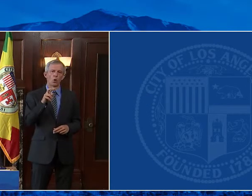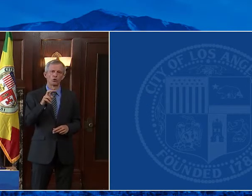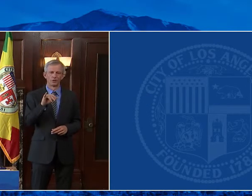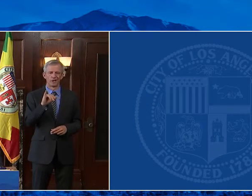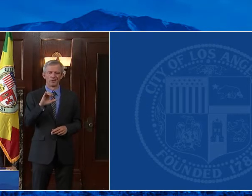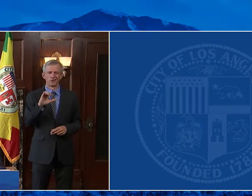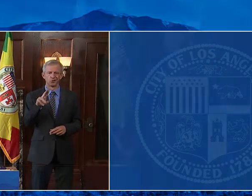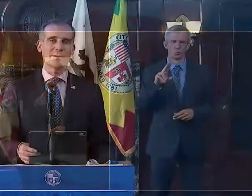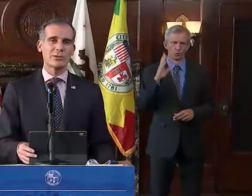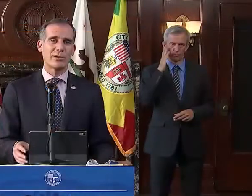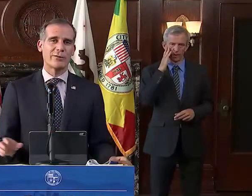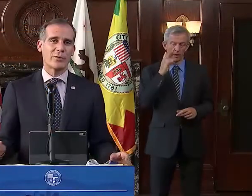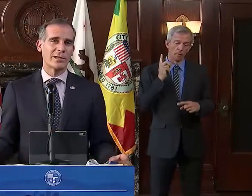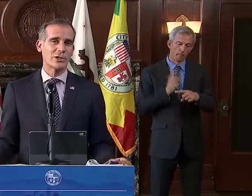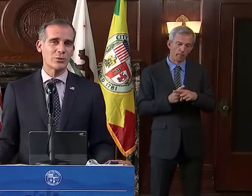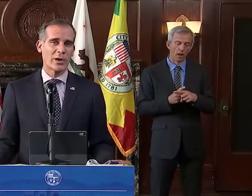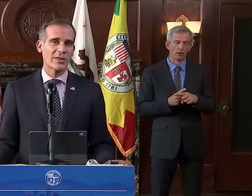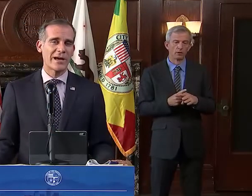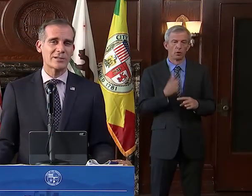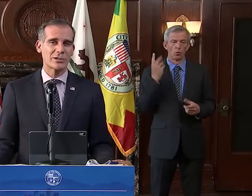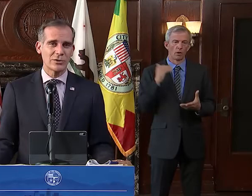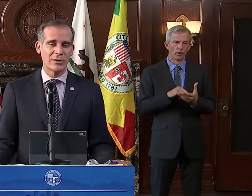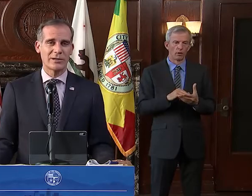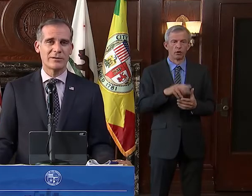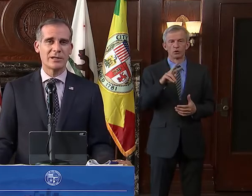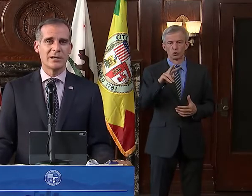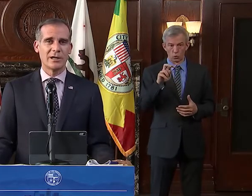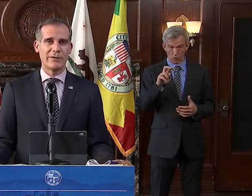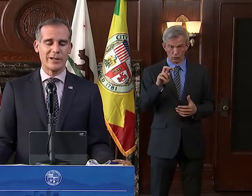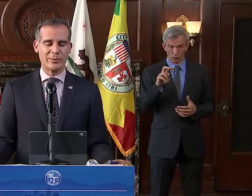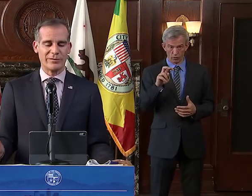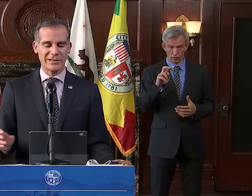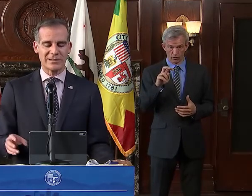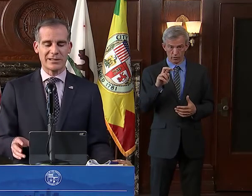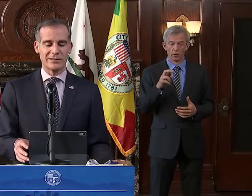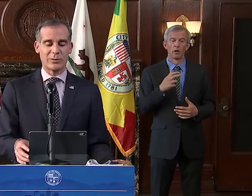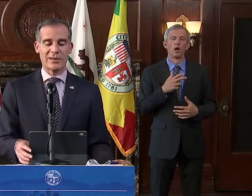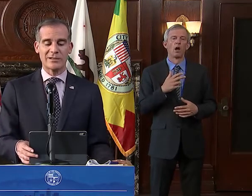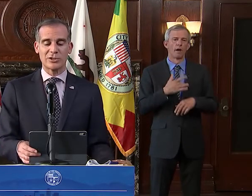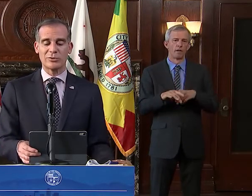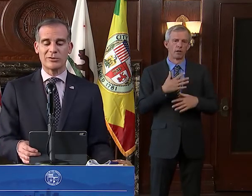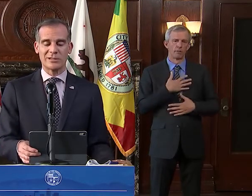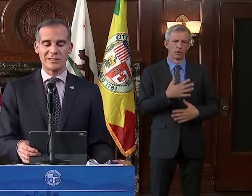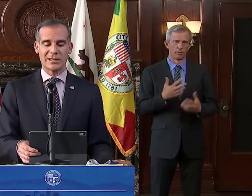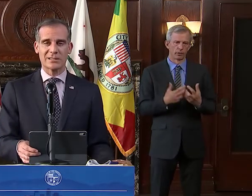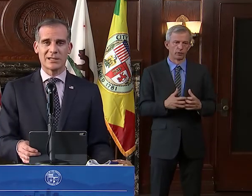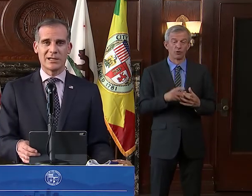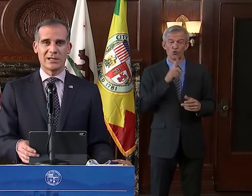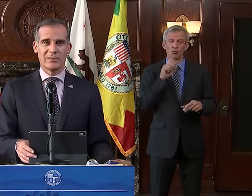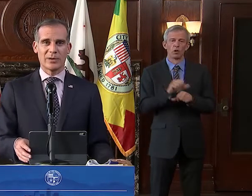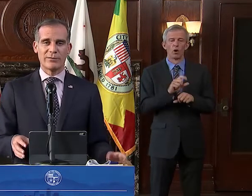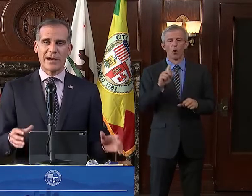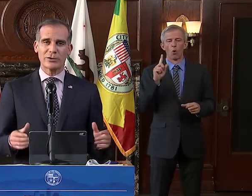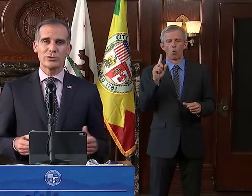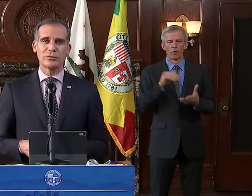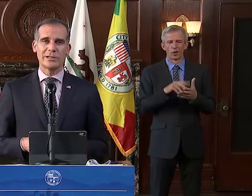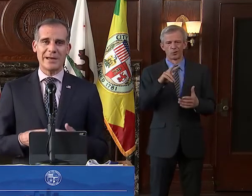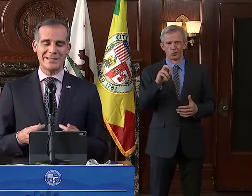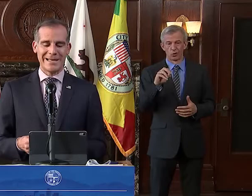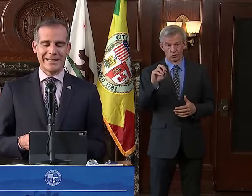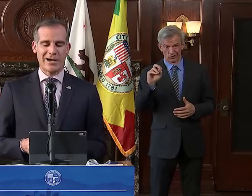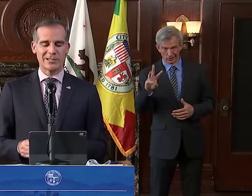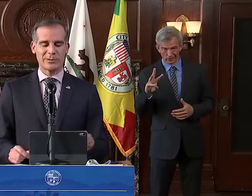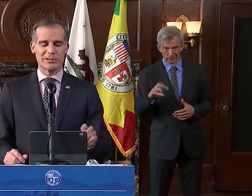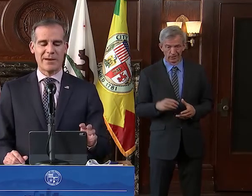beds, as well as an inventory of more than 1,200 available ventilators, 1,206. A vital tool